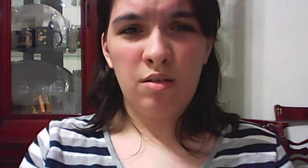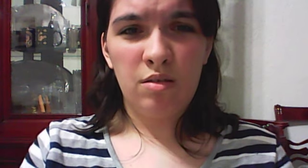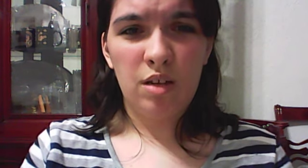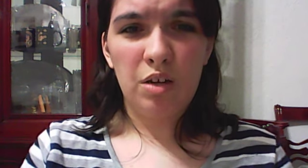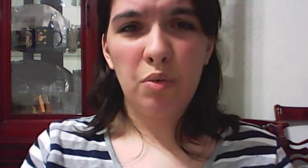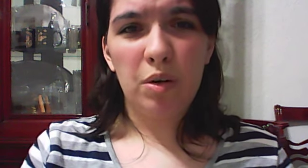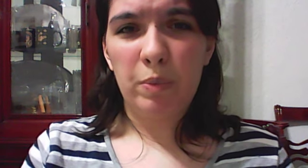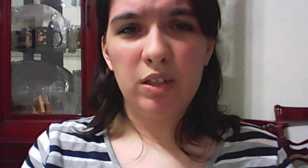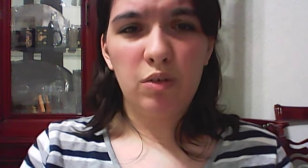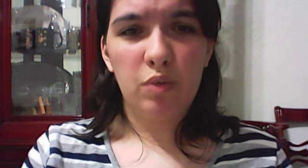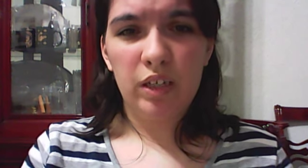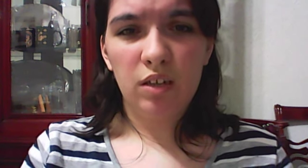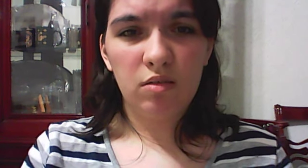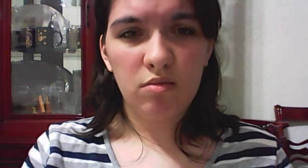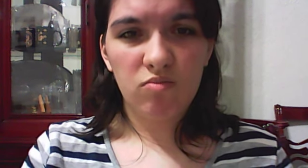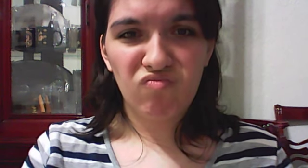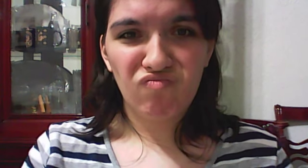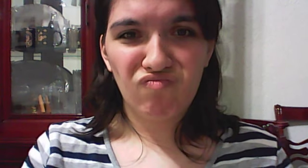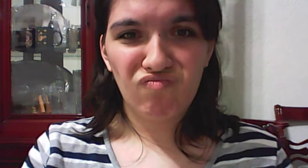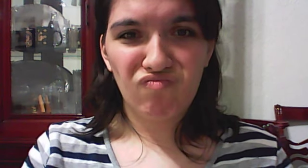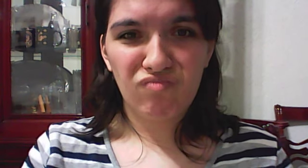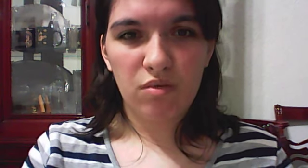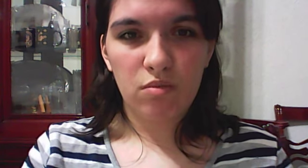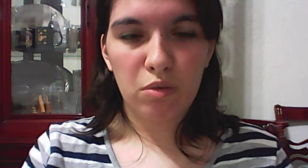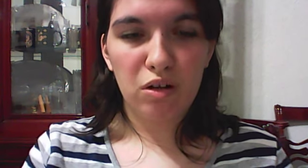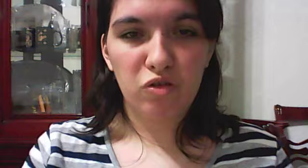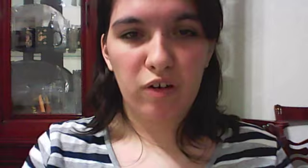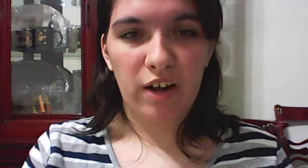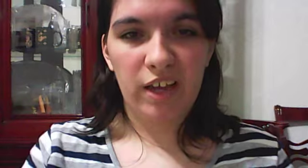I don't know what I'm doing, but I'll try.